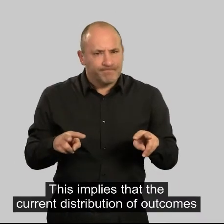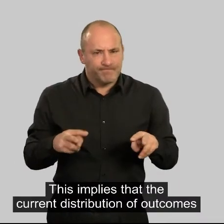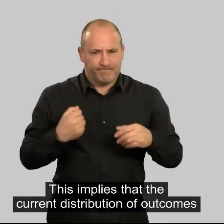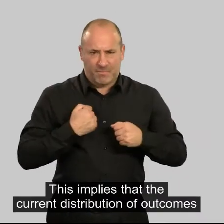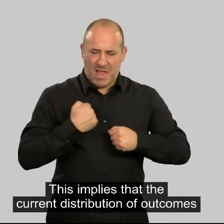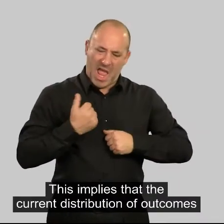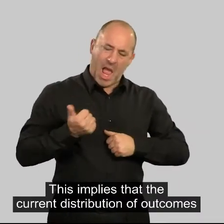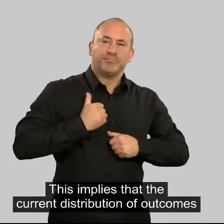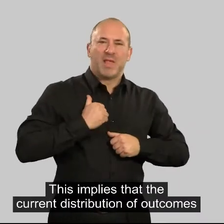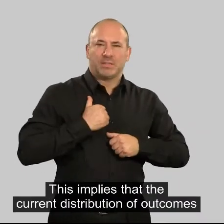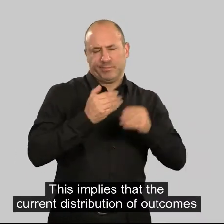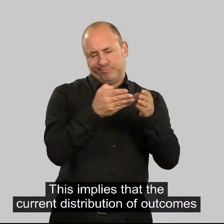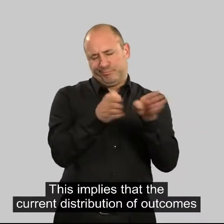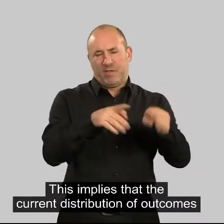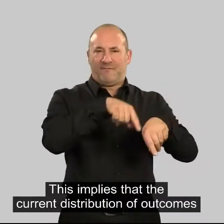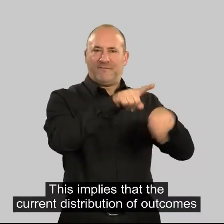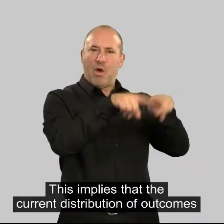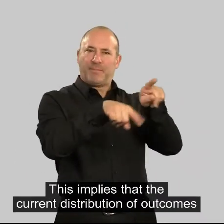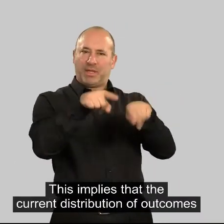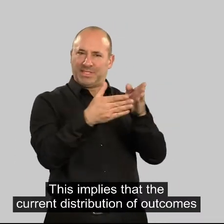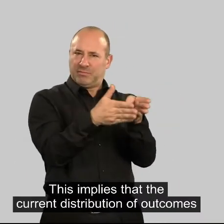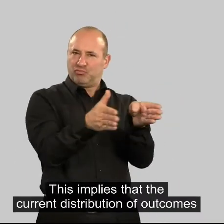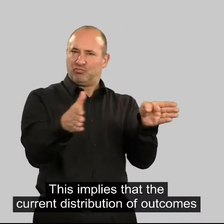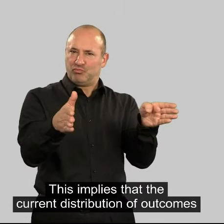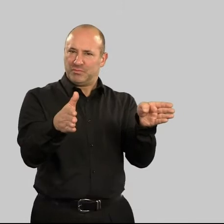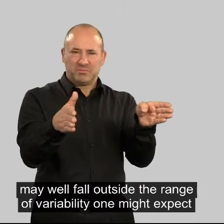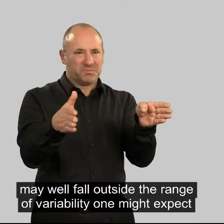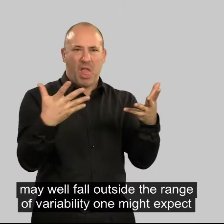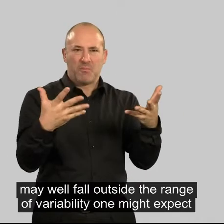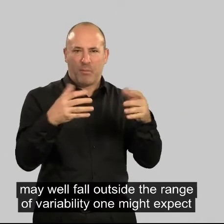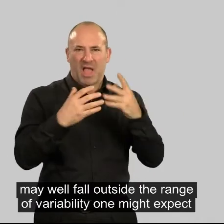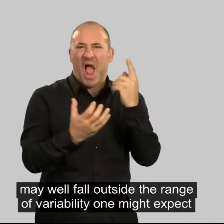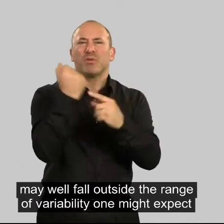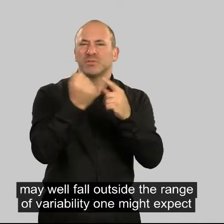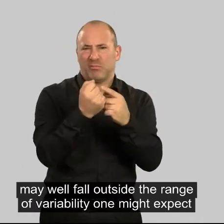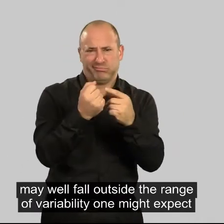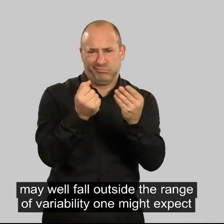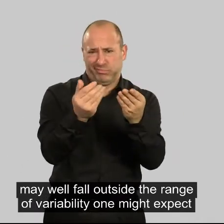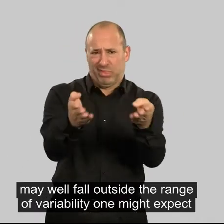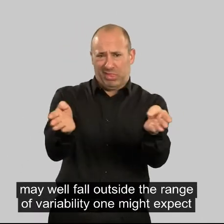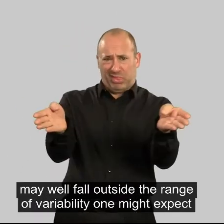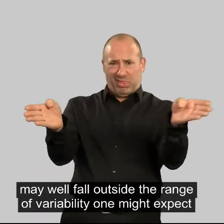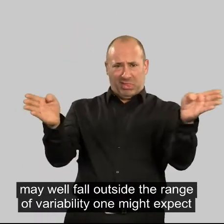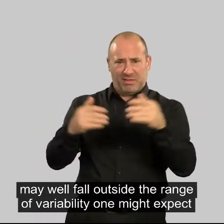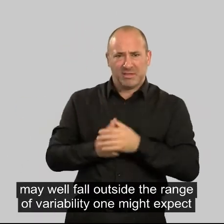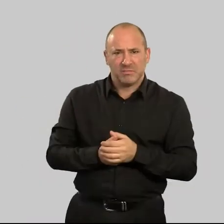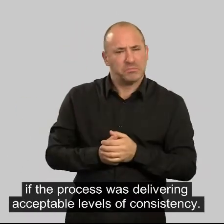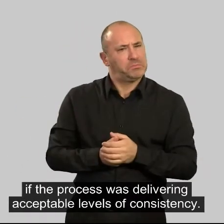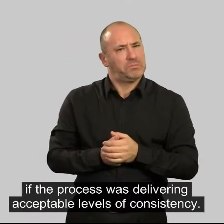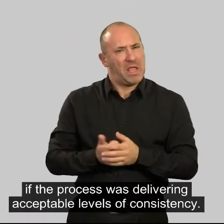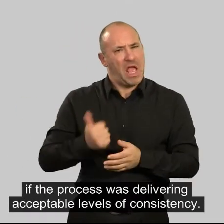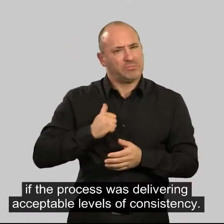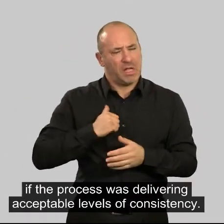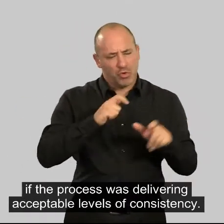This implies that the current distribution of outcomes may well fall outside the range of variability one